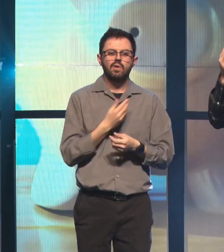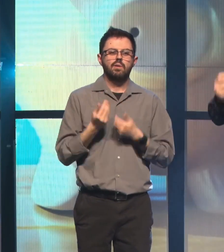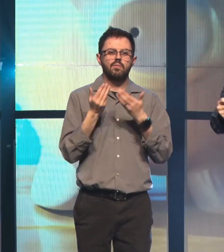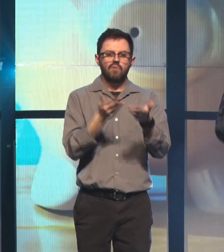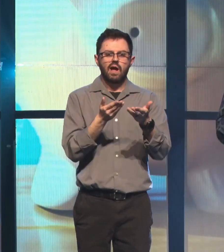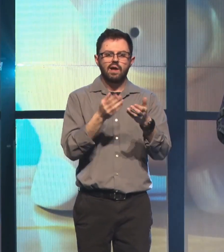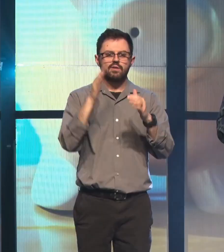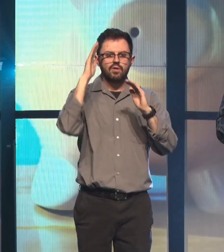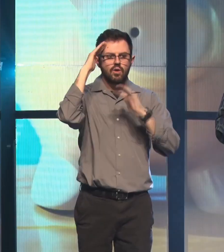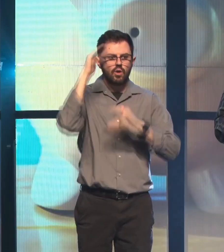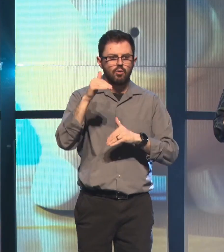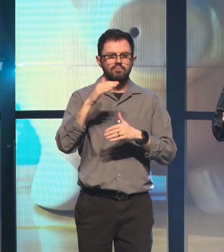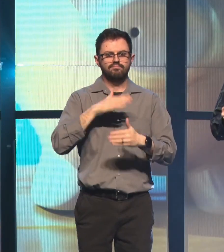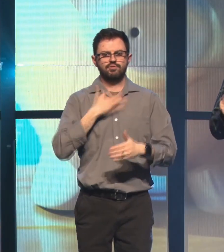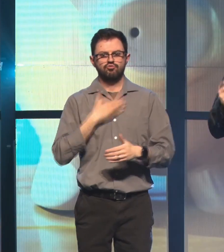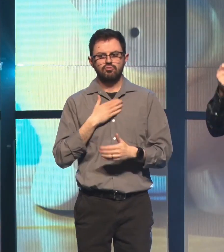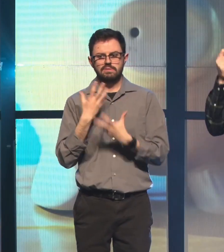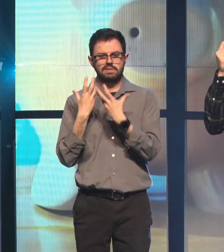we bring healing.